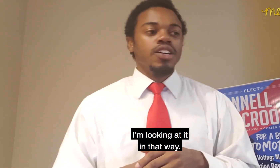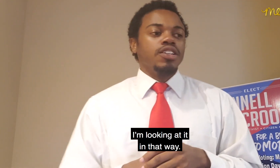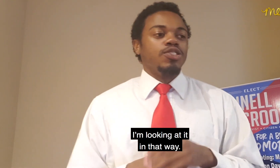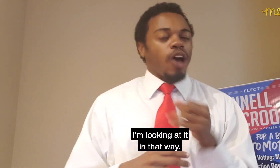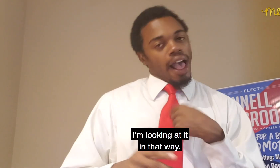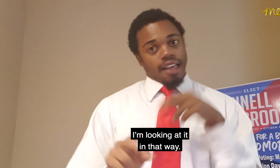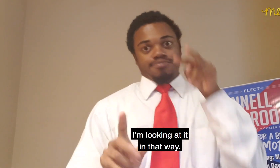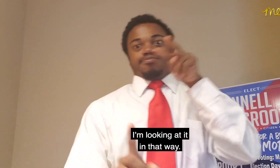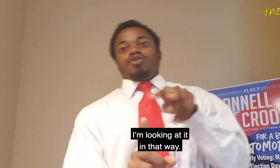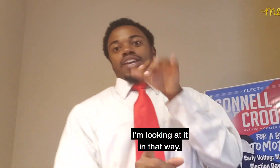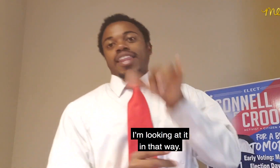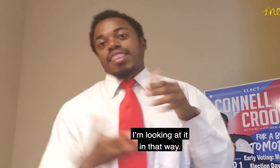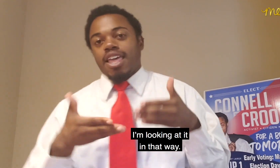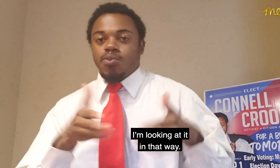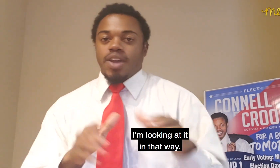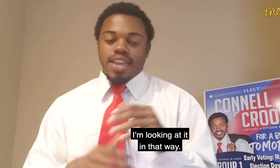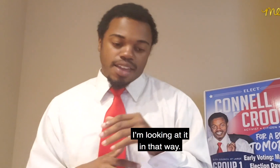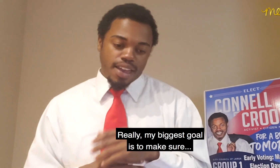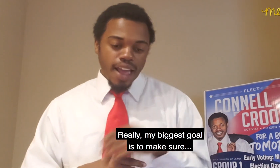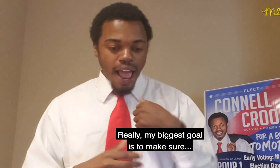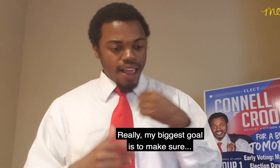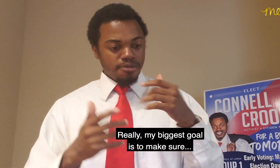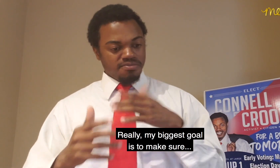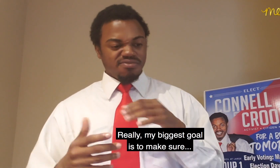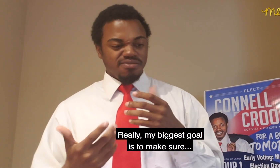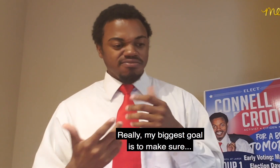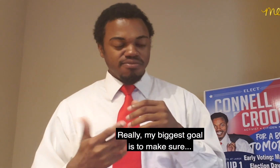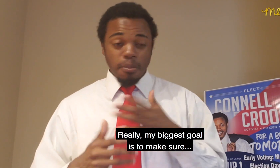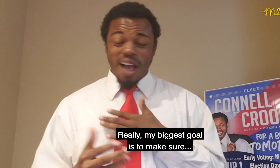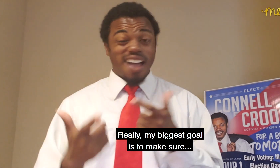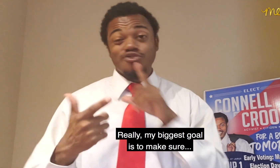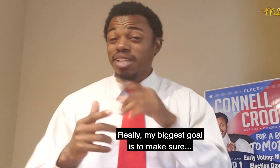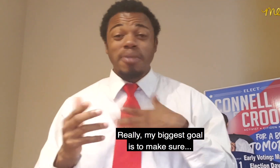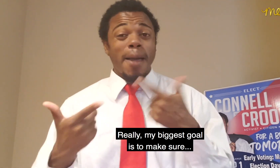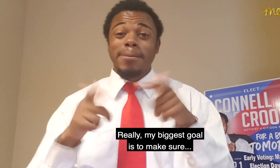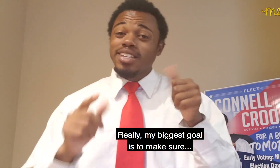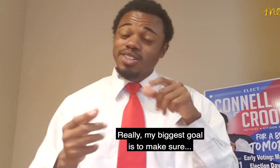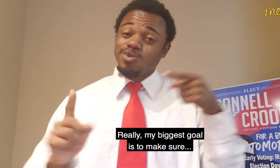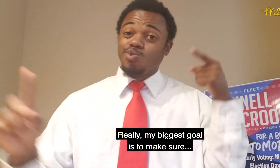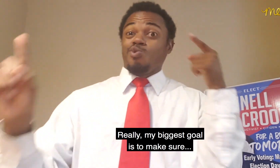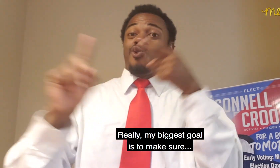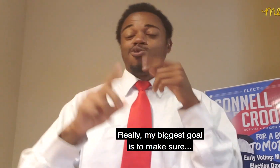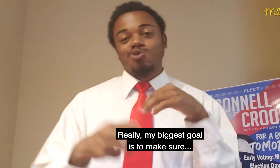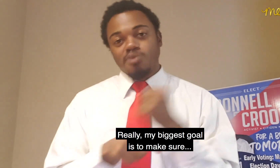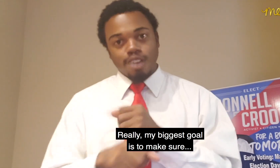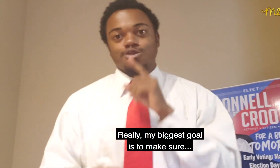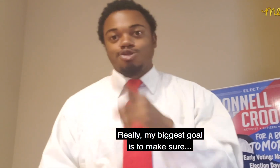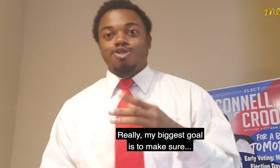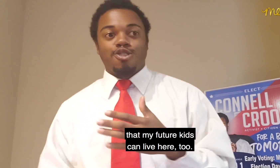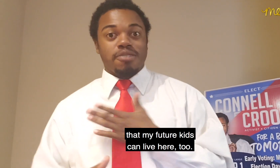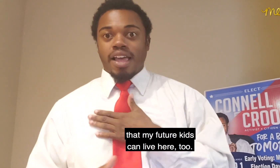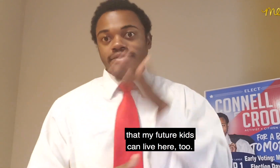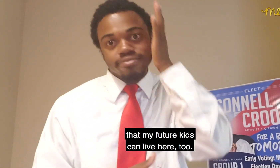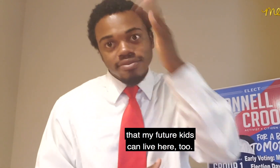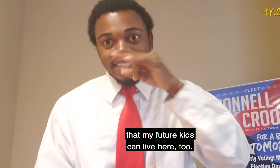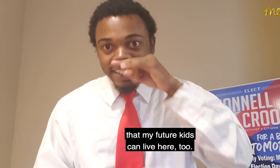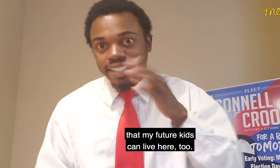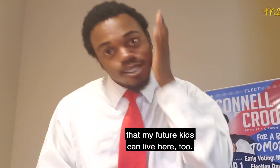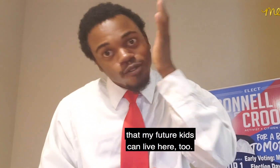I'm looking at it in that way. Really, my biggest goal is to make sure that my future kids can